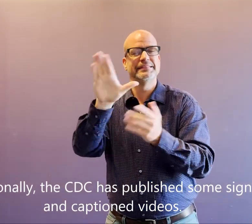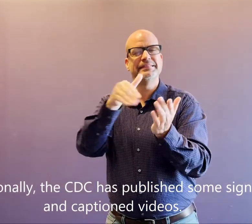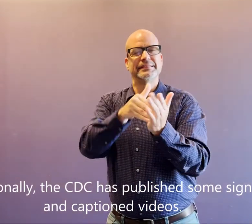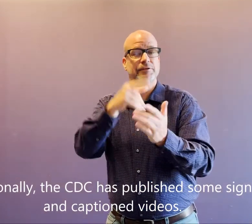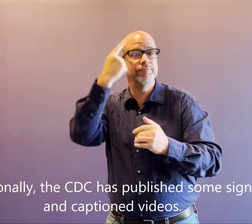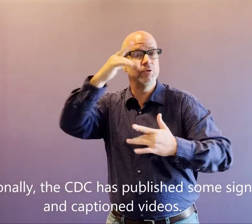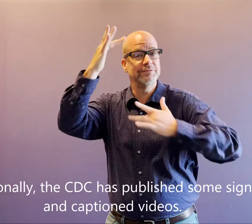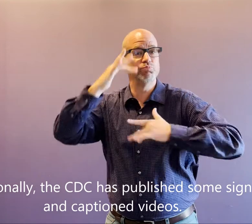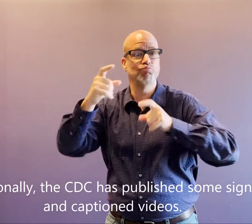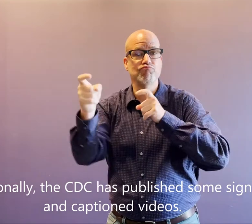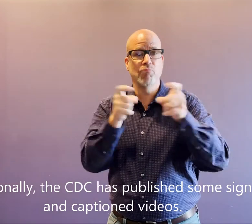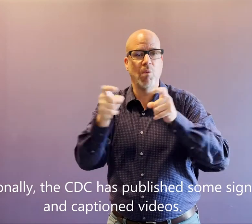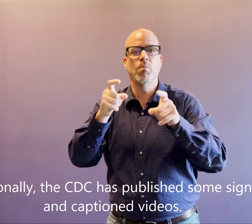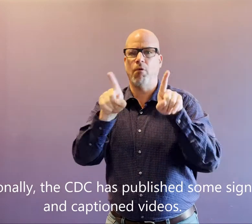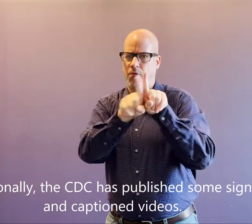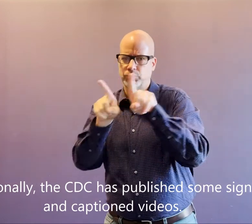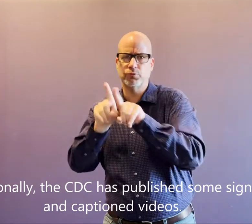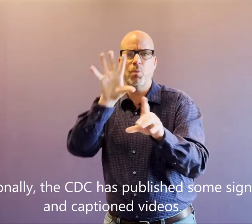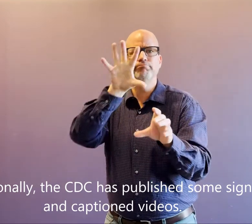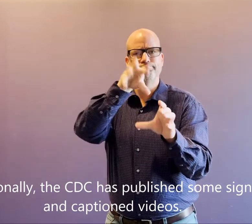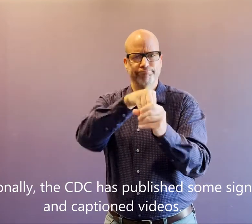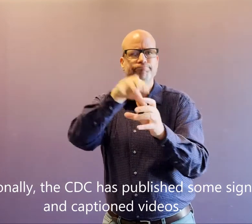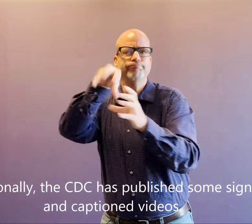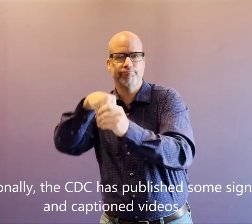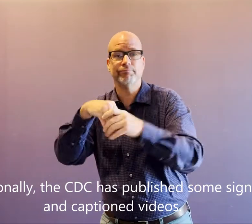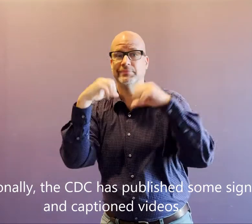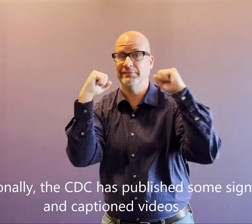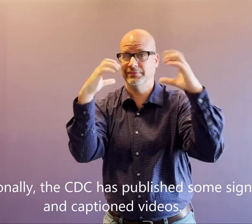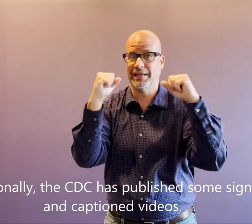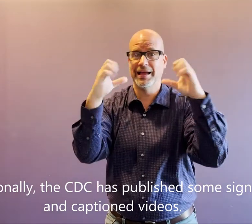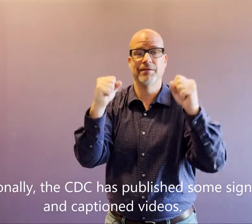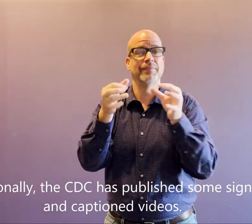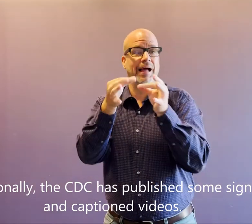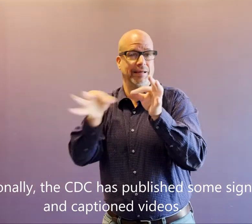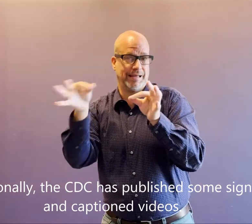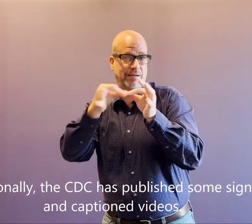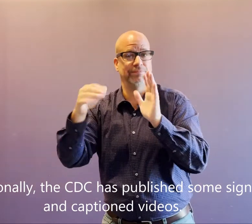Additionally, the CDC has published some signed and captioned videos.